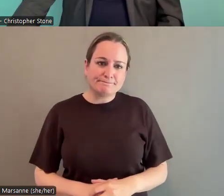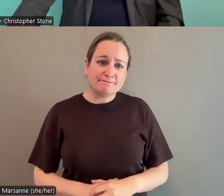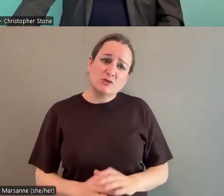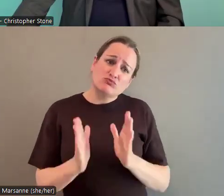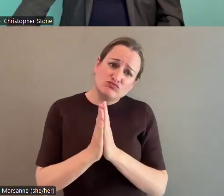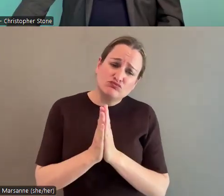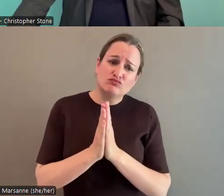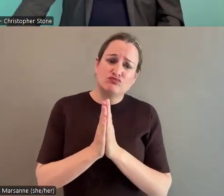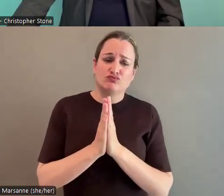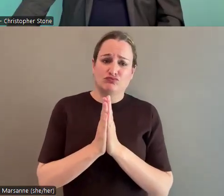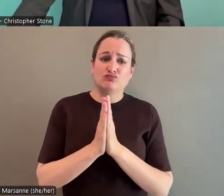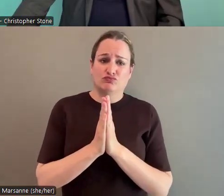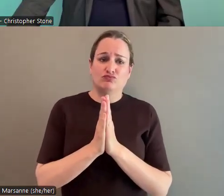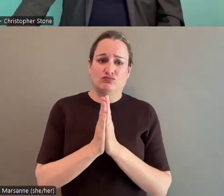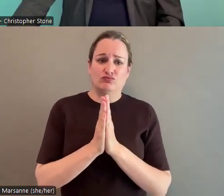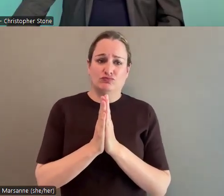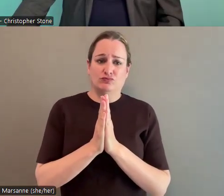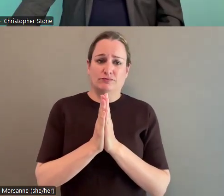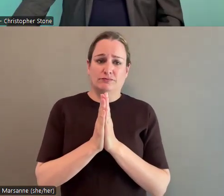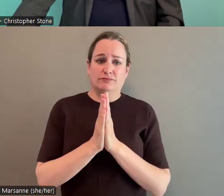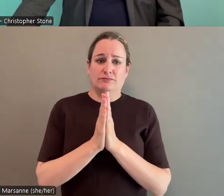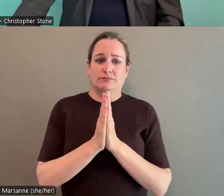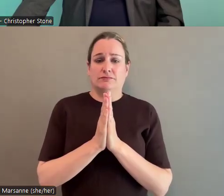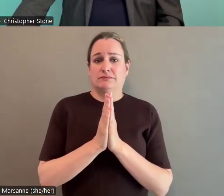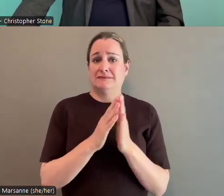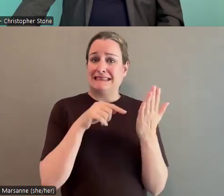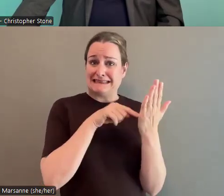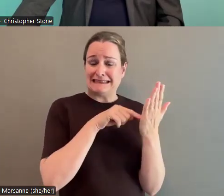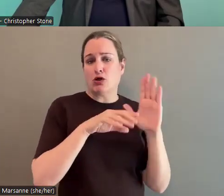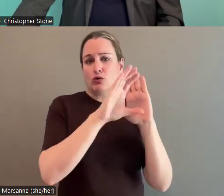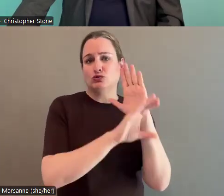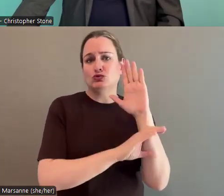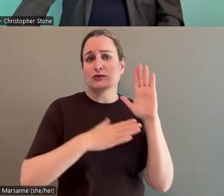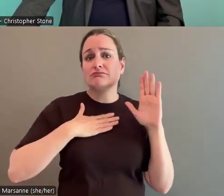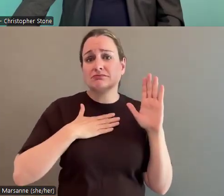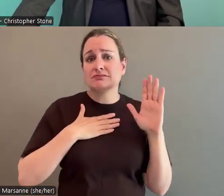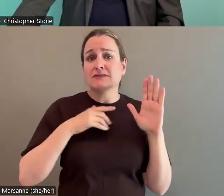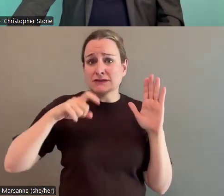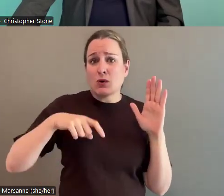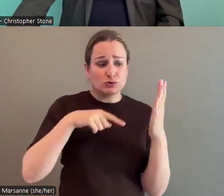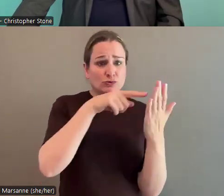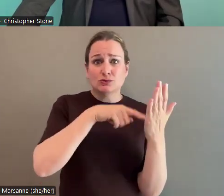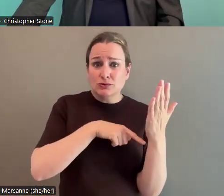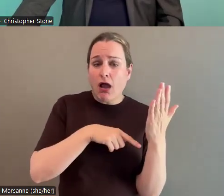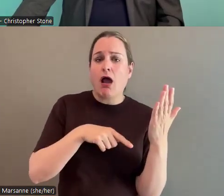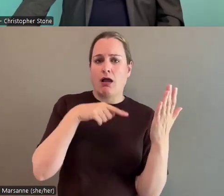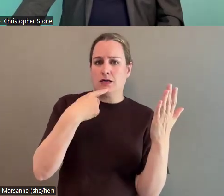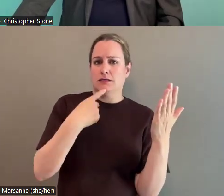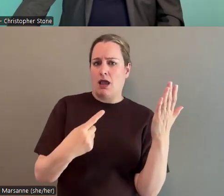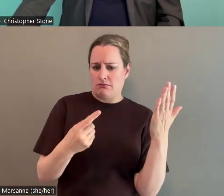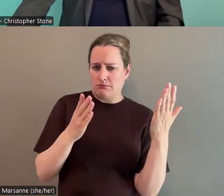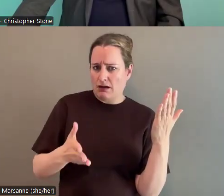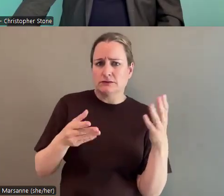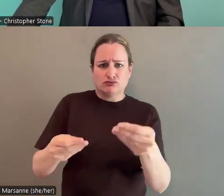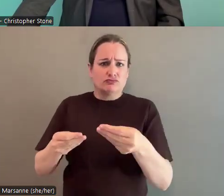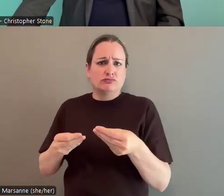Please, as it mentions in our governing document, we're supposed to receive all these documents